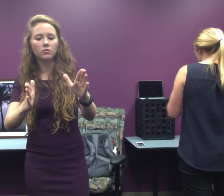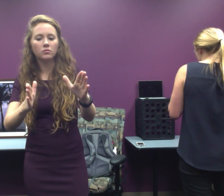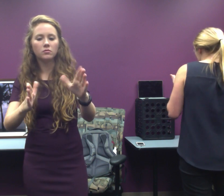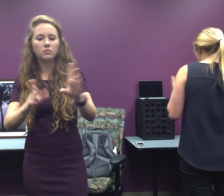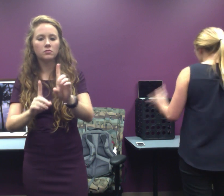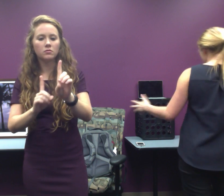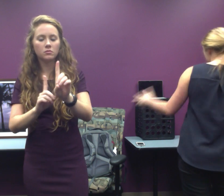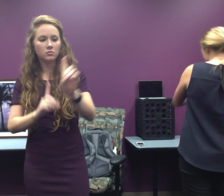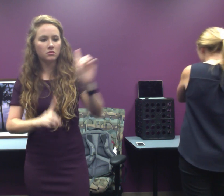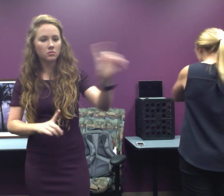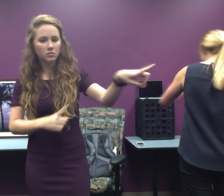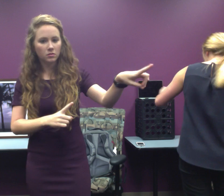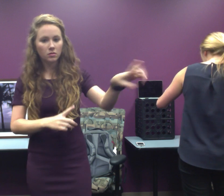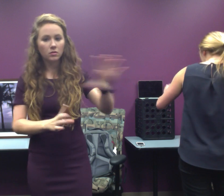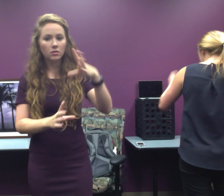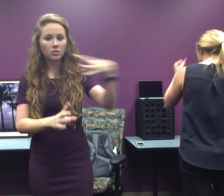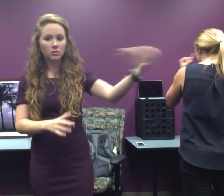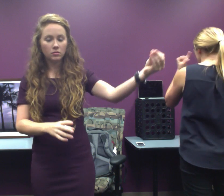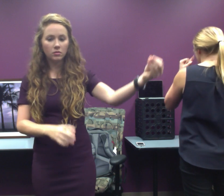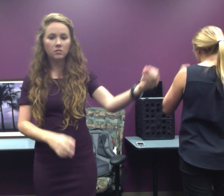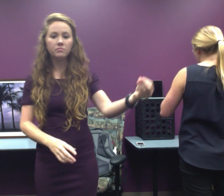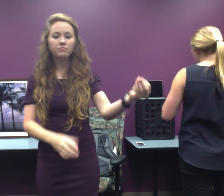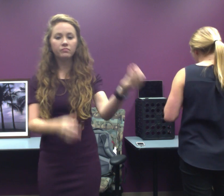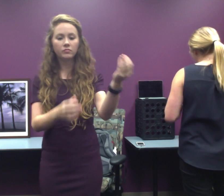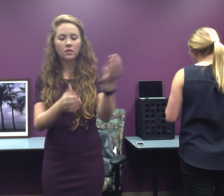leave. So it saved the city of Boston.